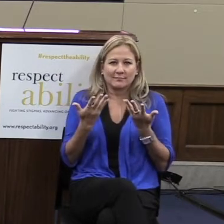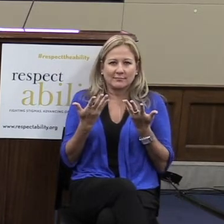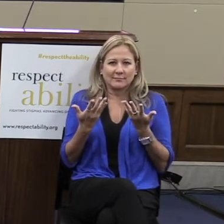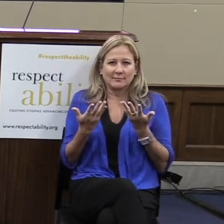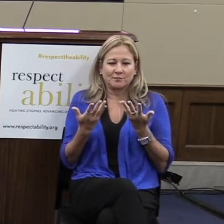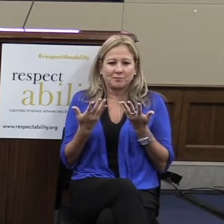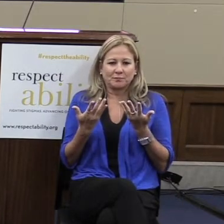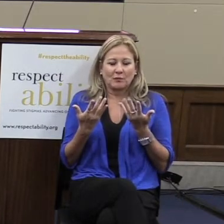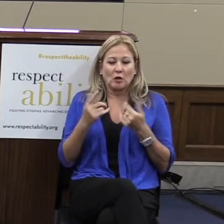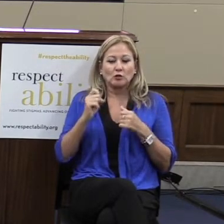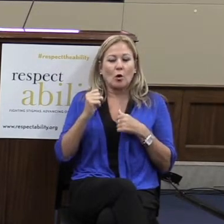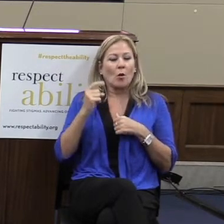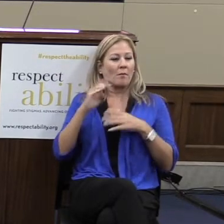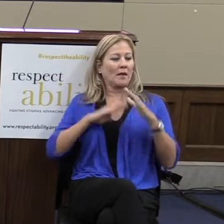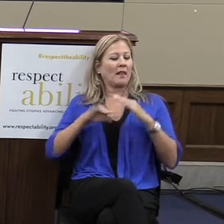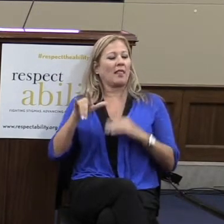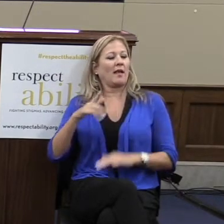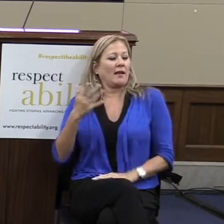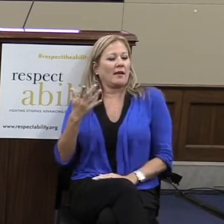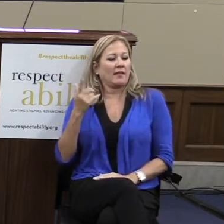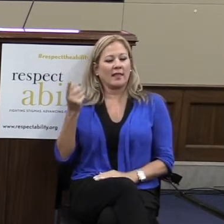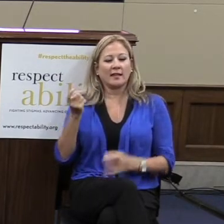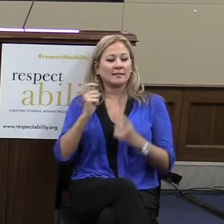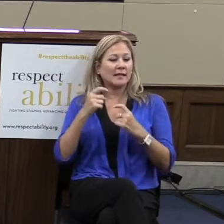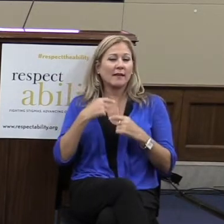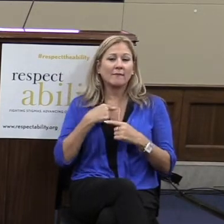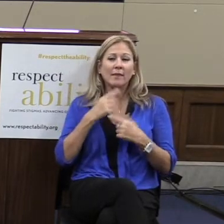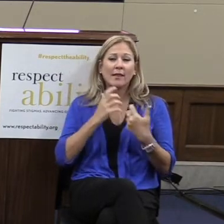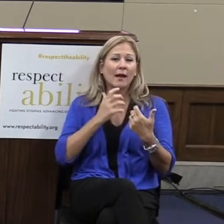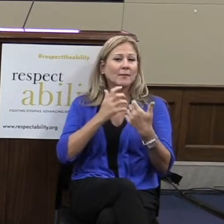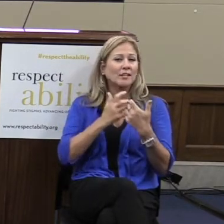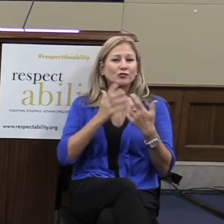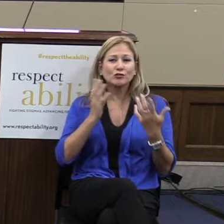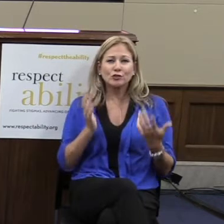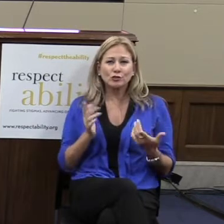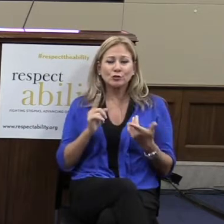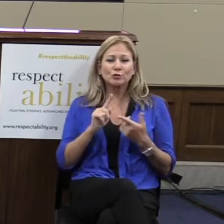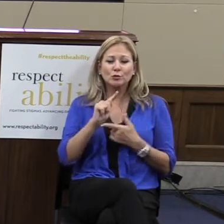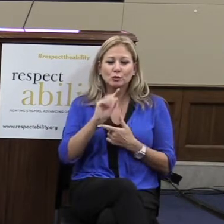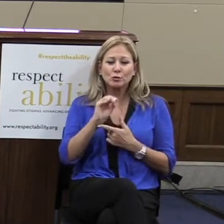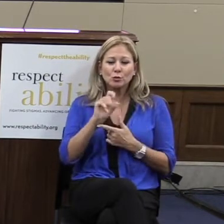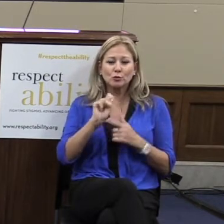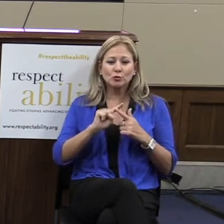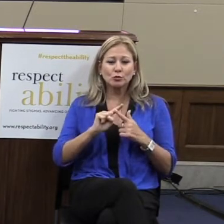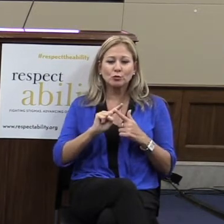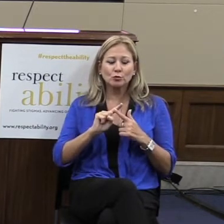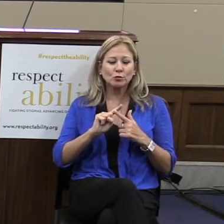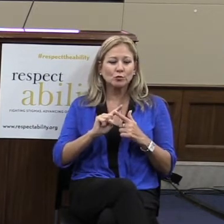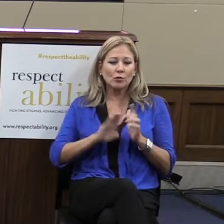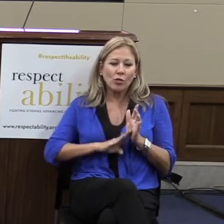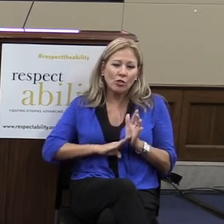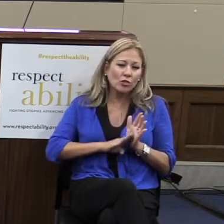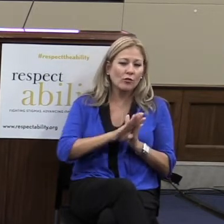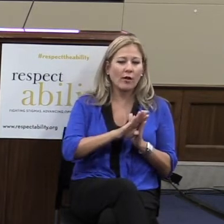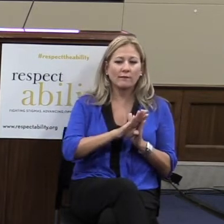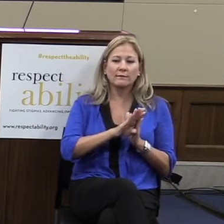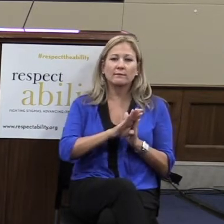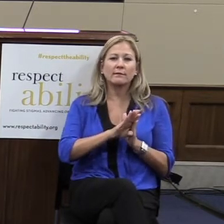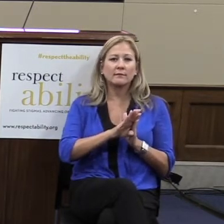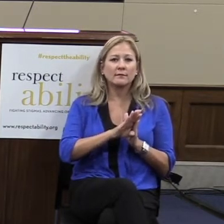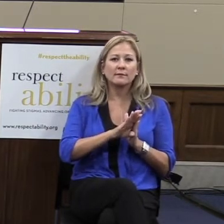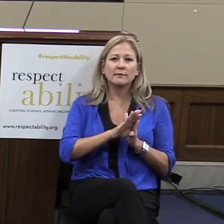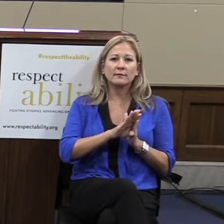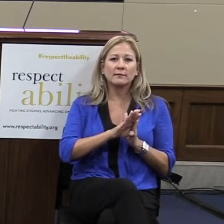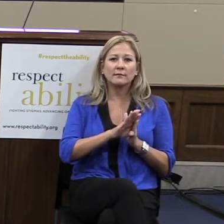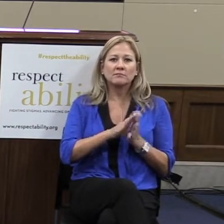so basically what they did is just give me all the tools that I needed to strive, and